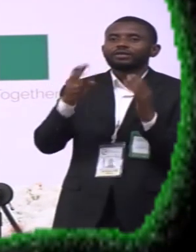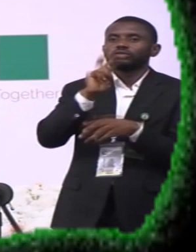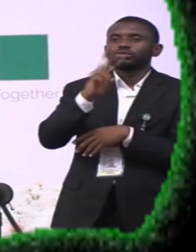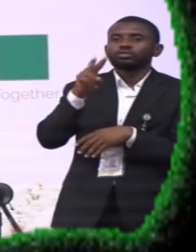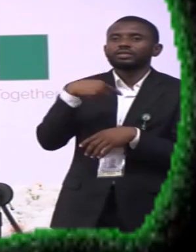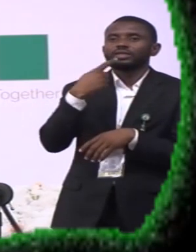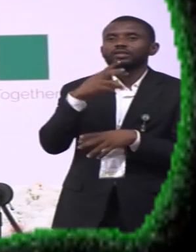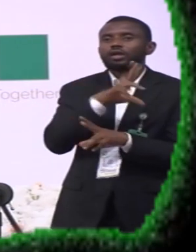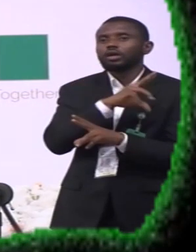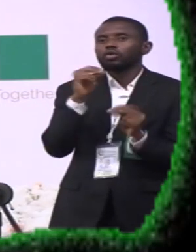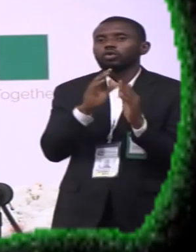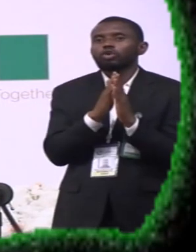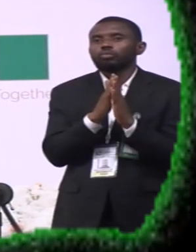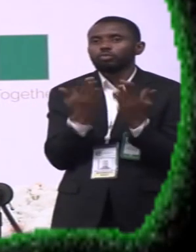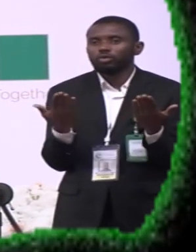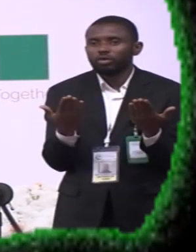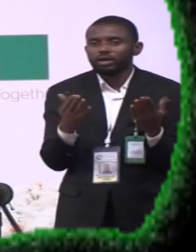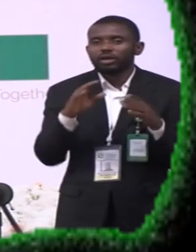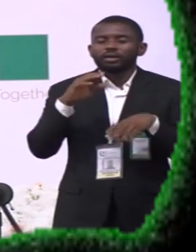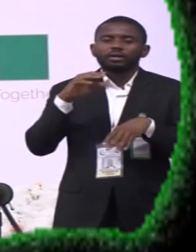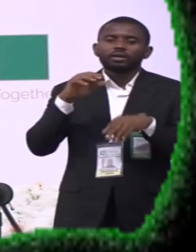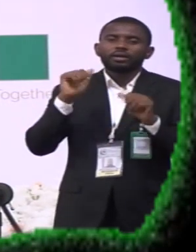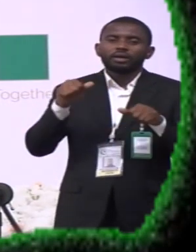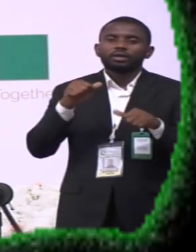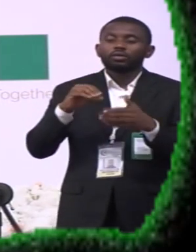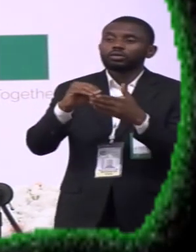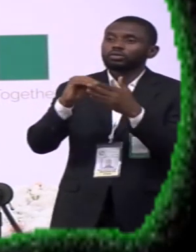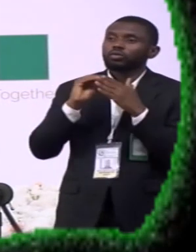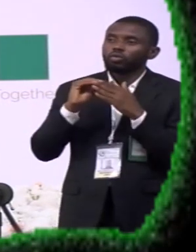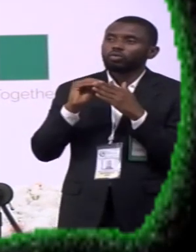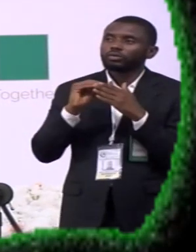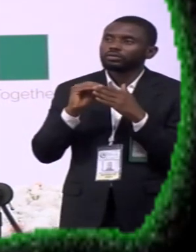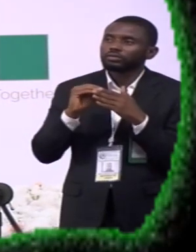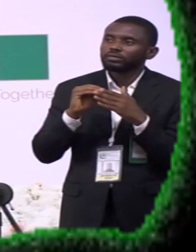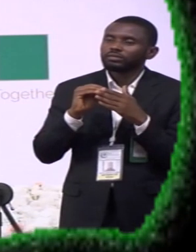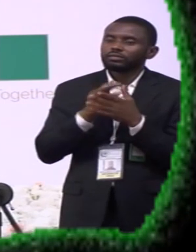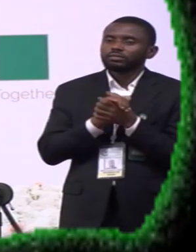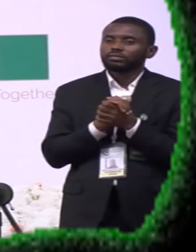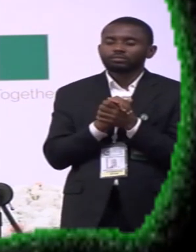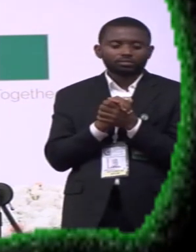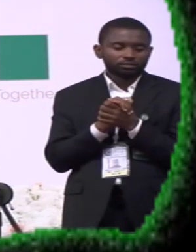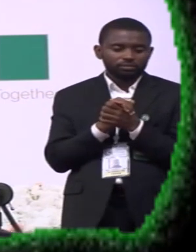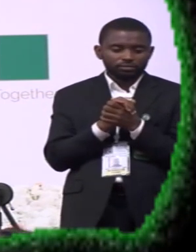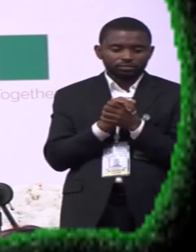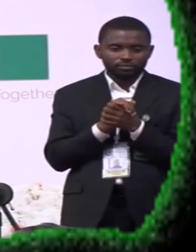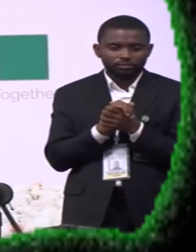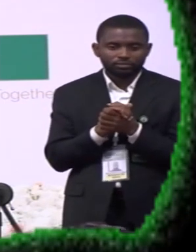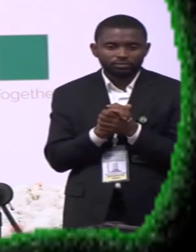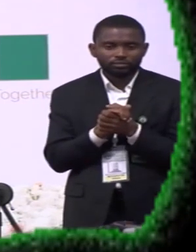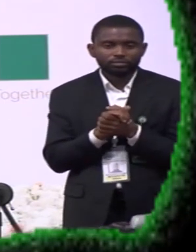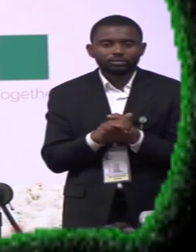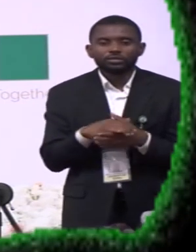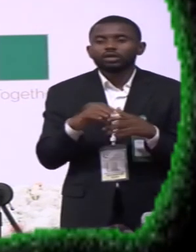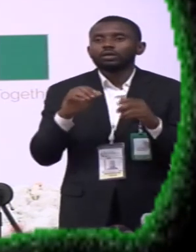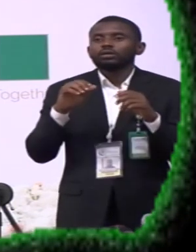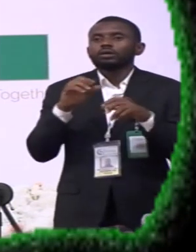group can on its own hasten its own term and turn, nor can it be